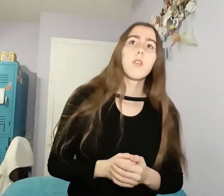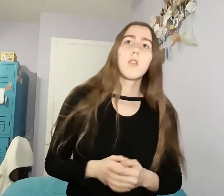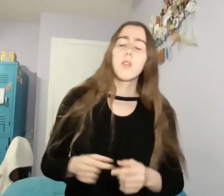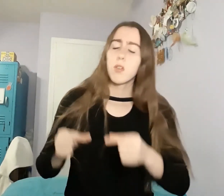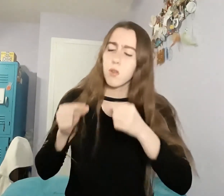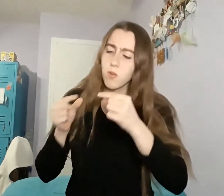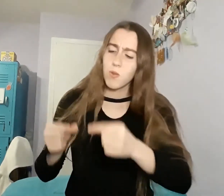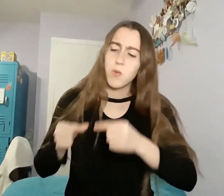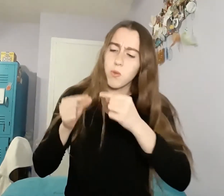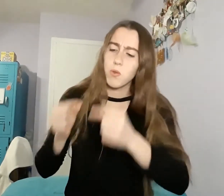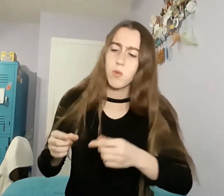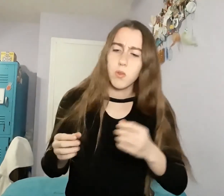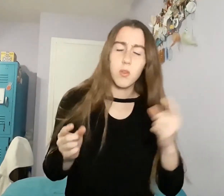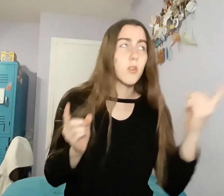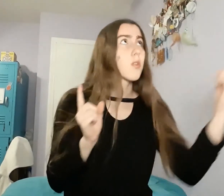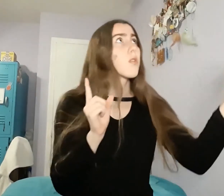there. Meet me in the struggle.